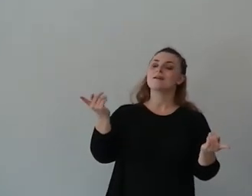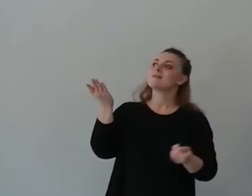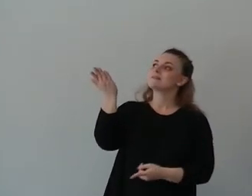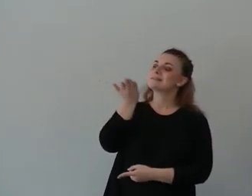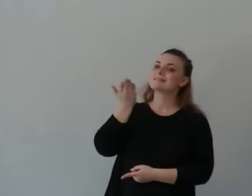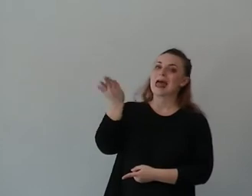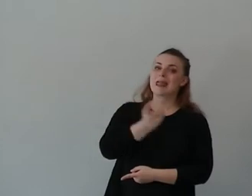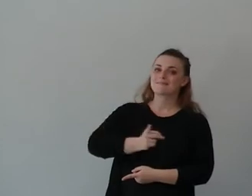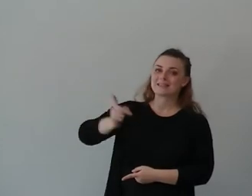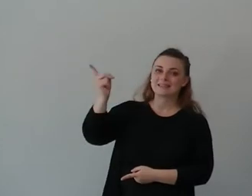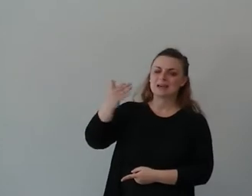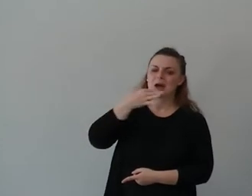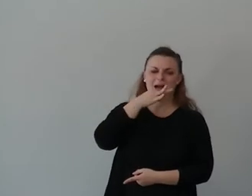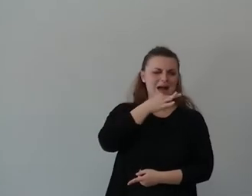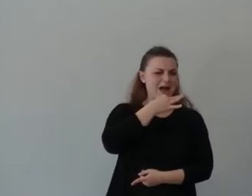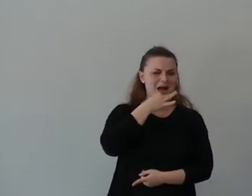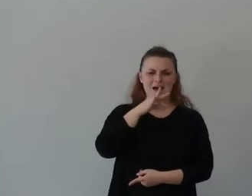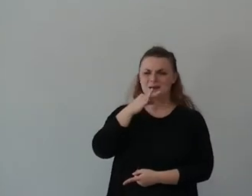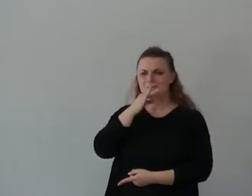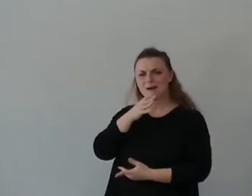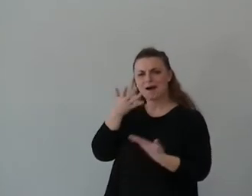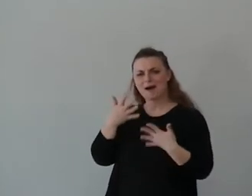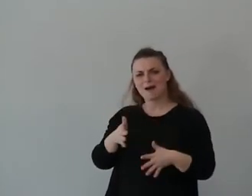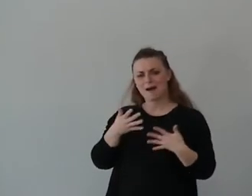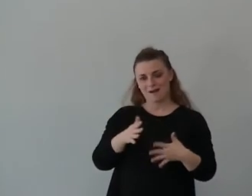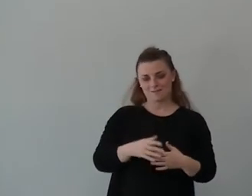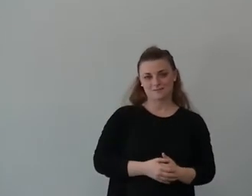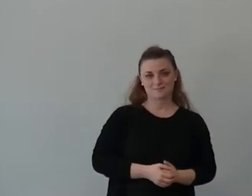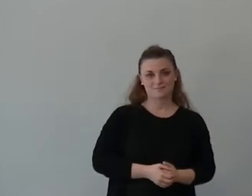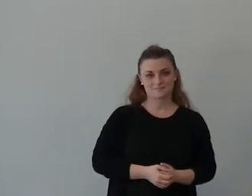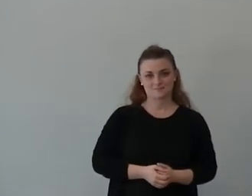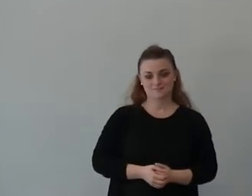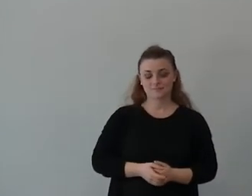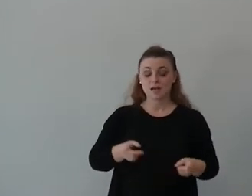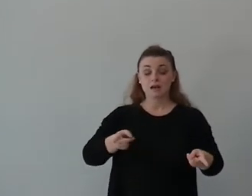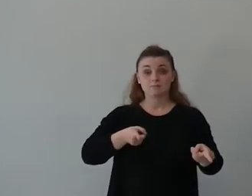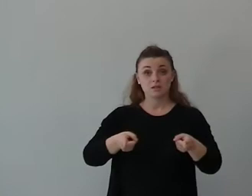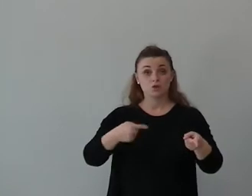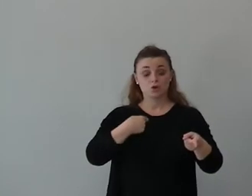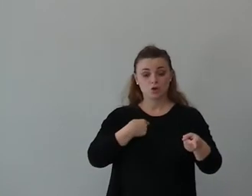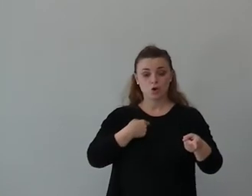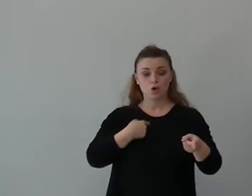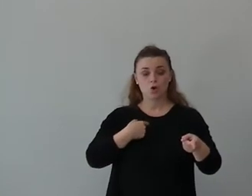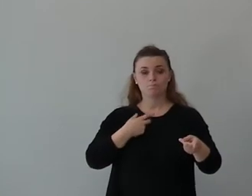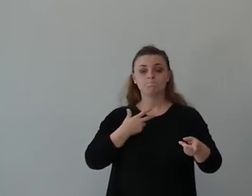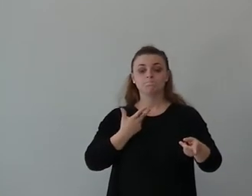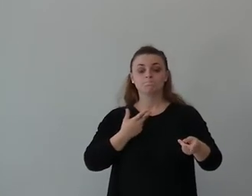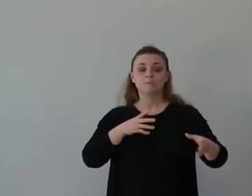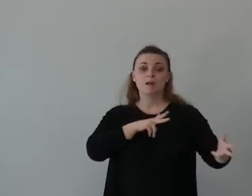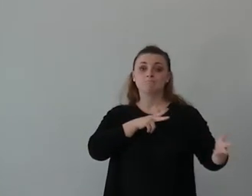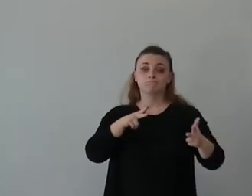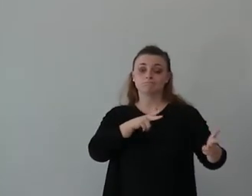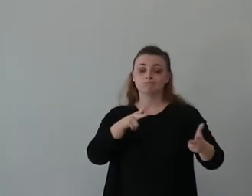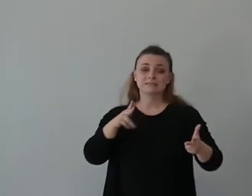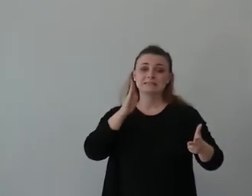While I'm in this transition time, I will need your help. Mentre sto in questo periodo di transizione, avrò bisogno del vostro aiuto. To be sure